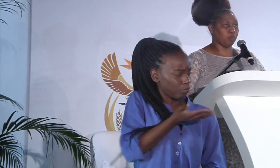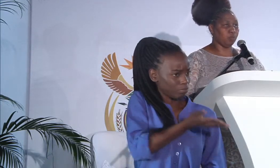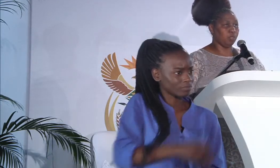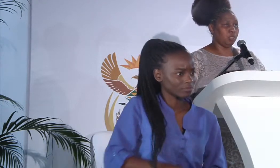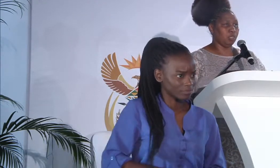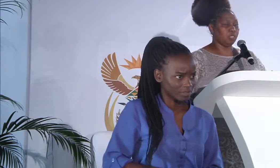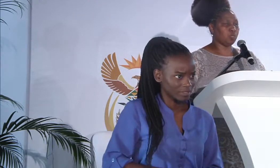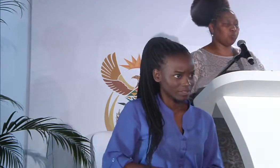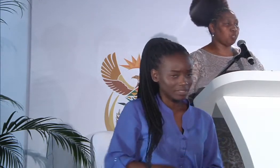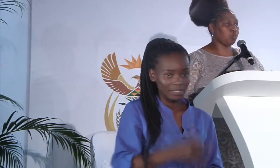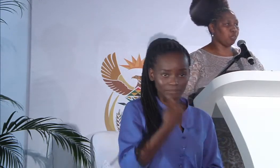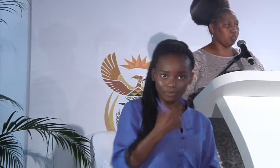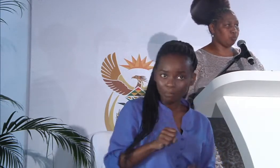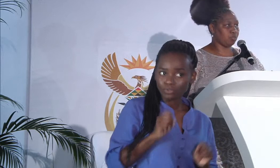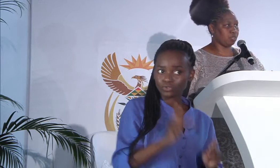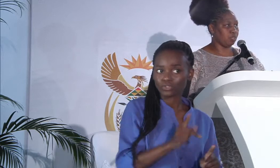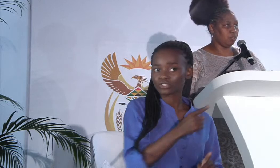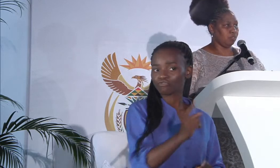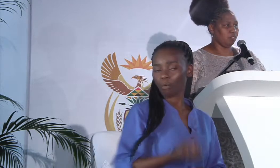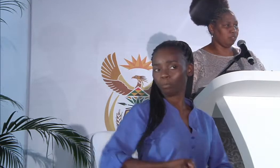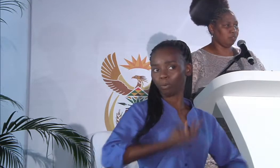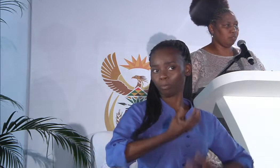table. Just put your issues.